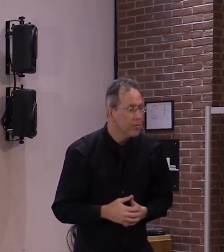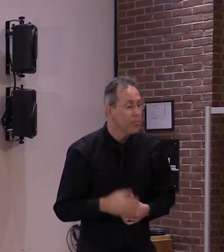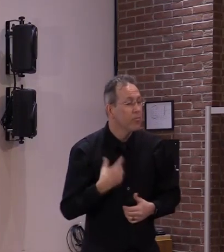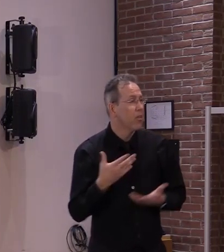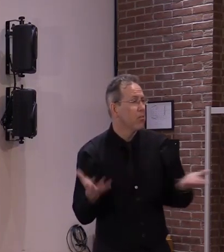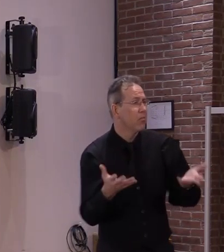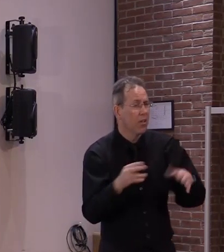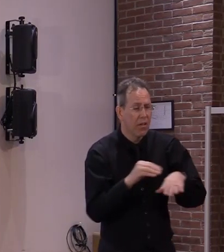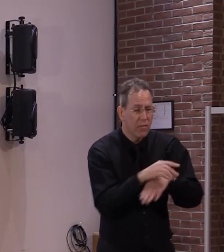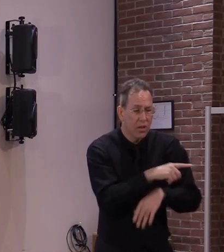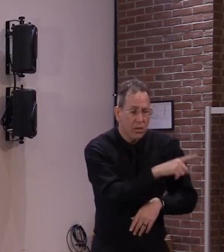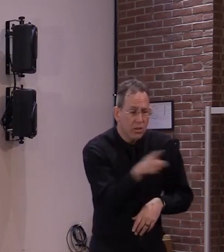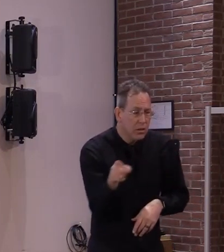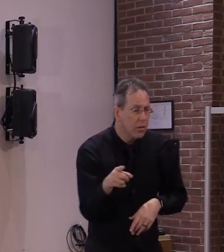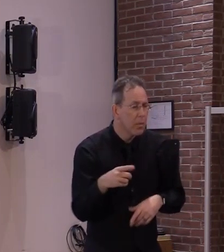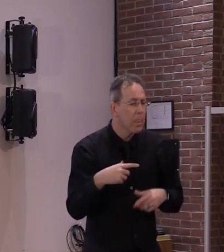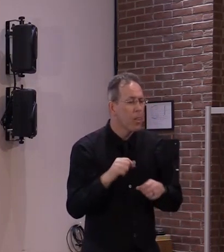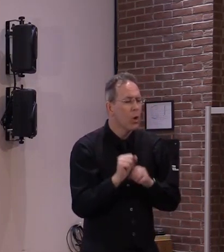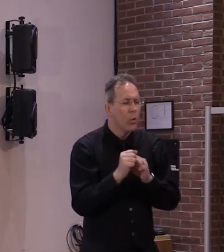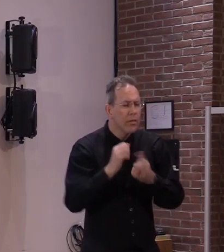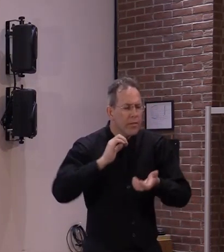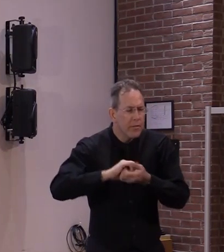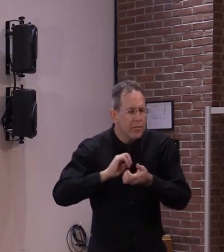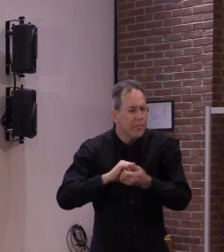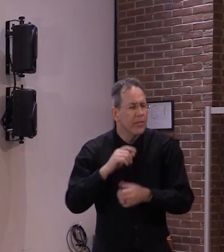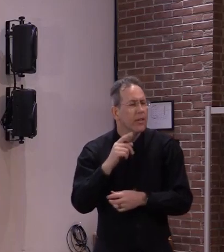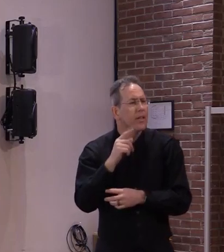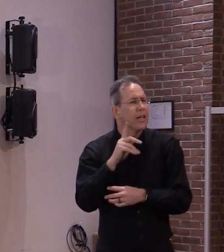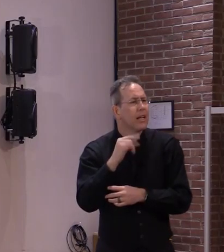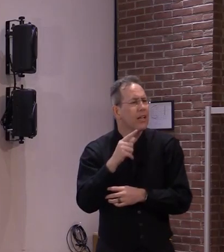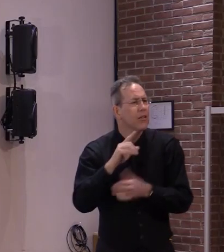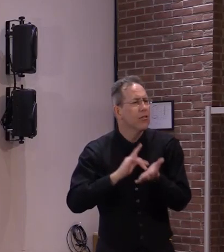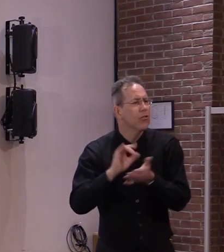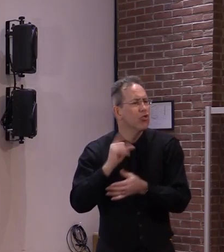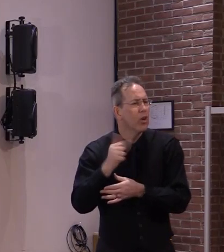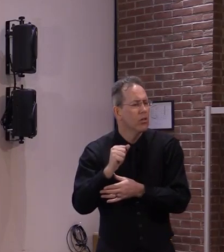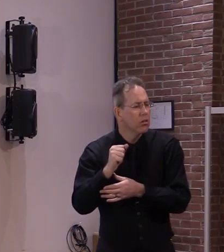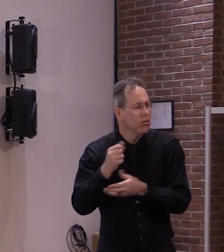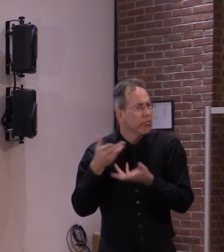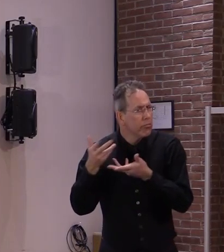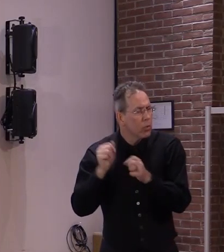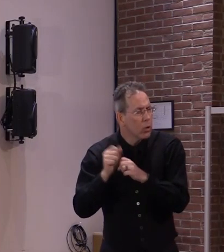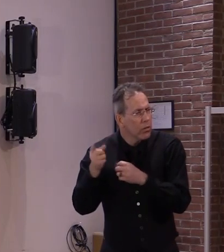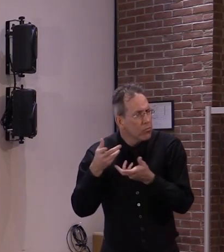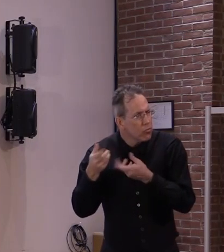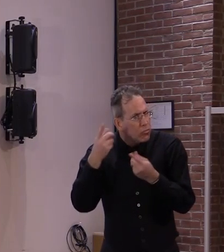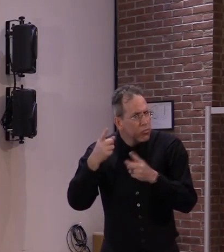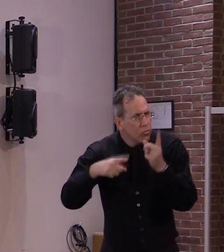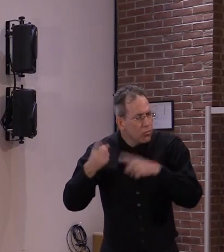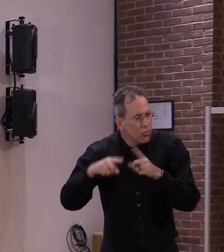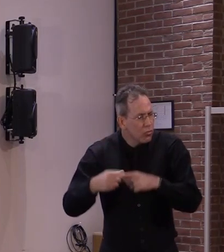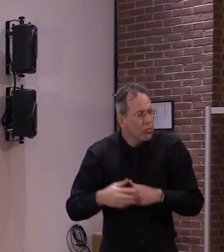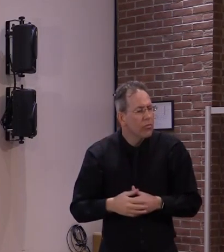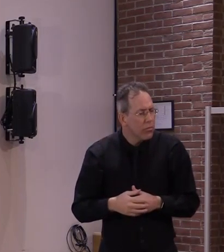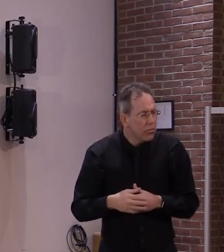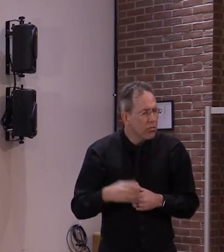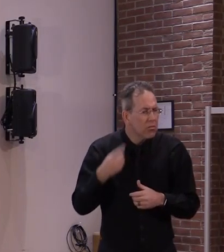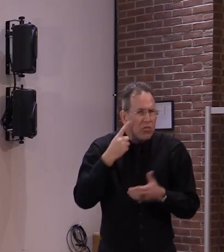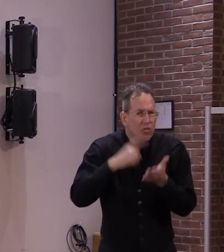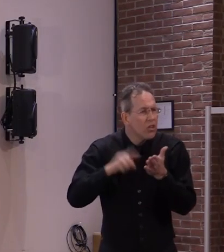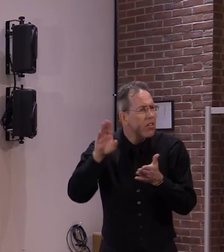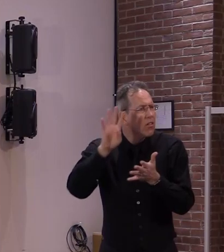can go to Kinney Drugs in order to look at their available slots. Walgreens is a